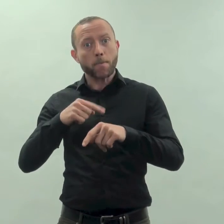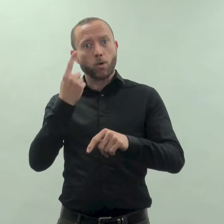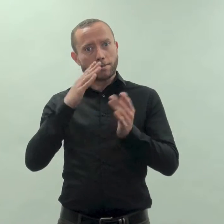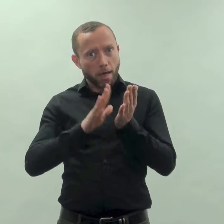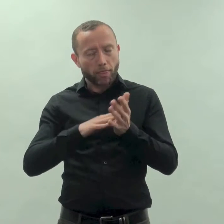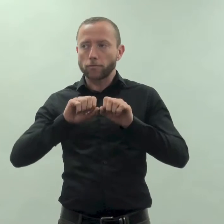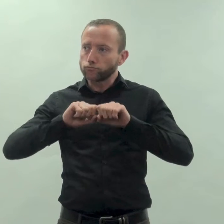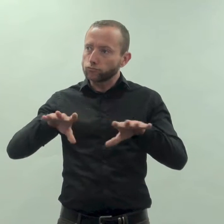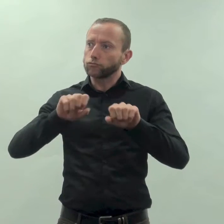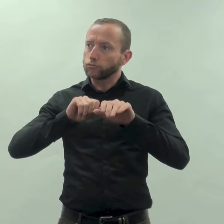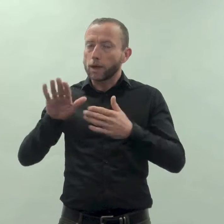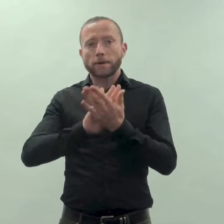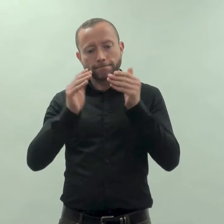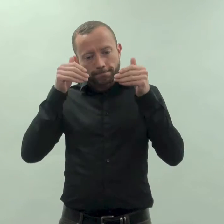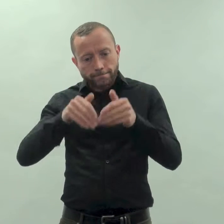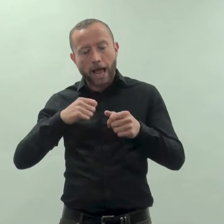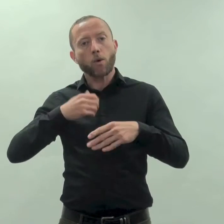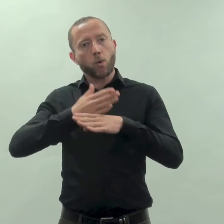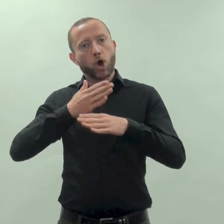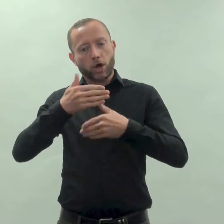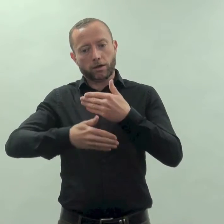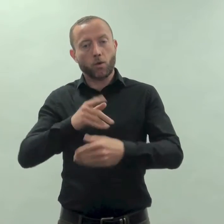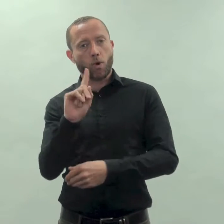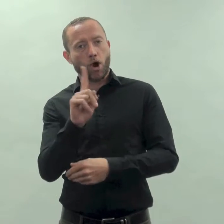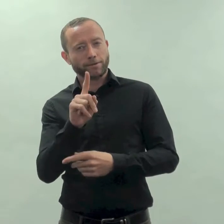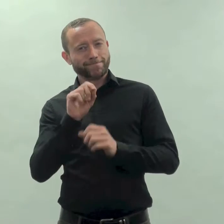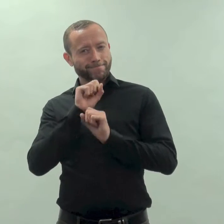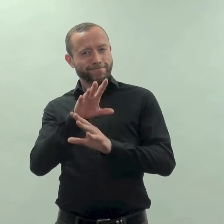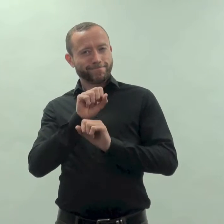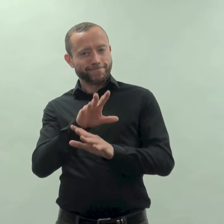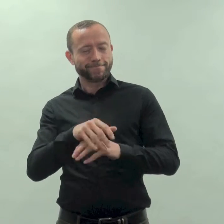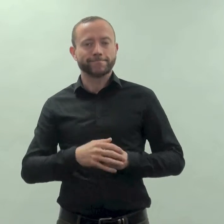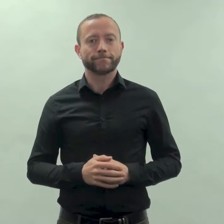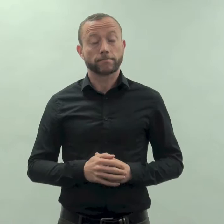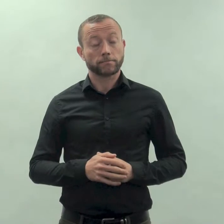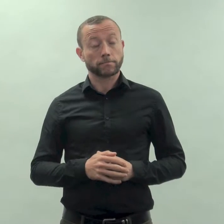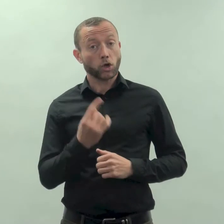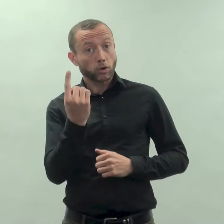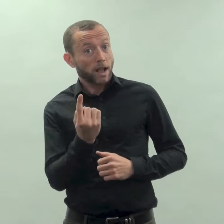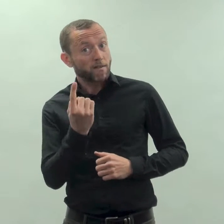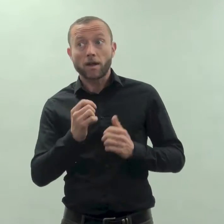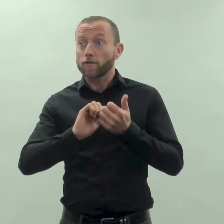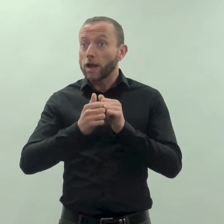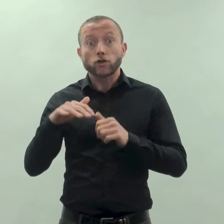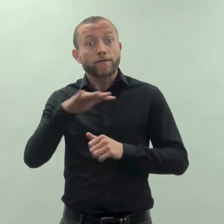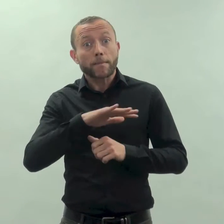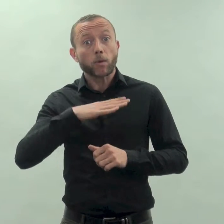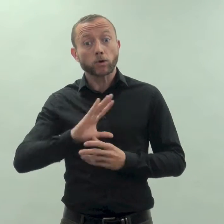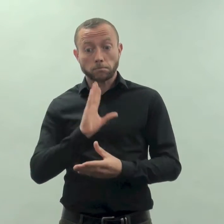out every month to highlight what we're currently working on. Remember, if you have friends or family members